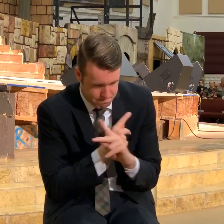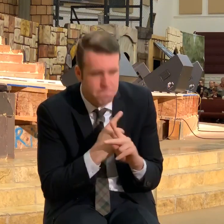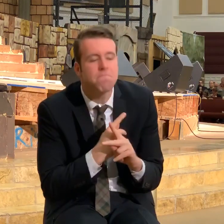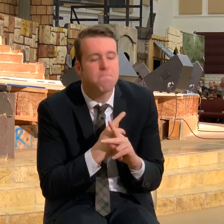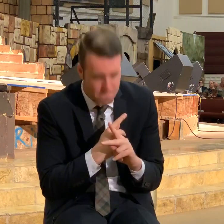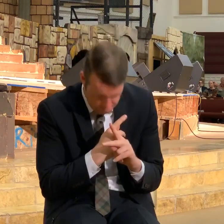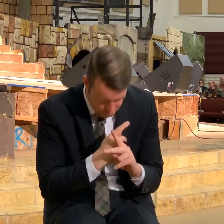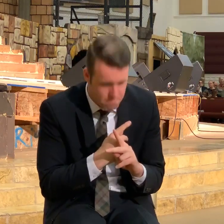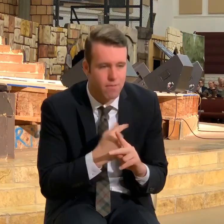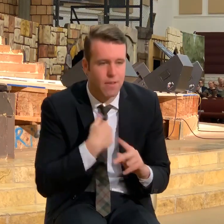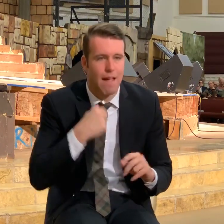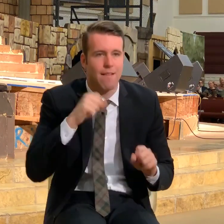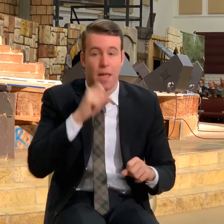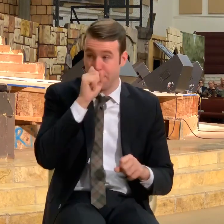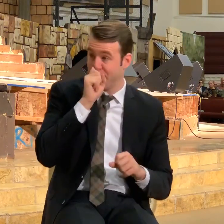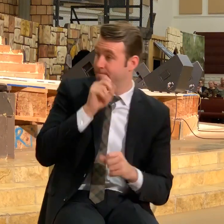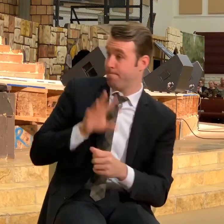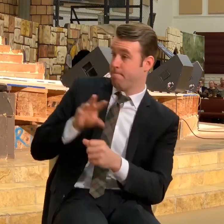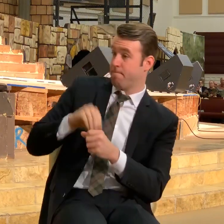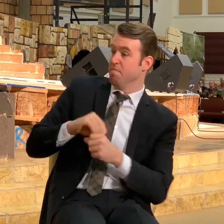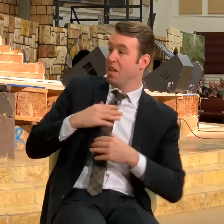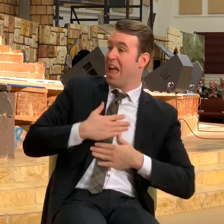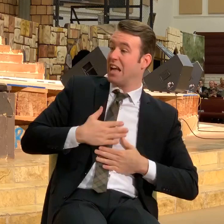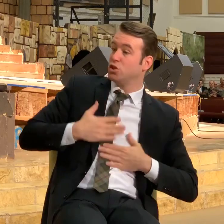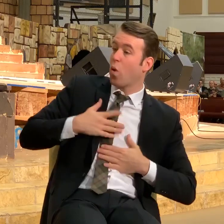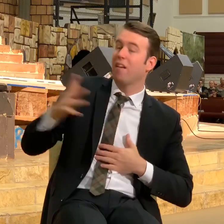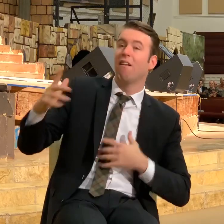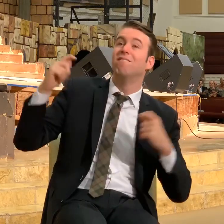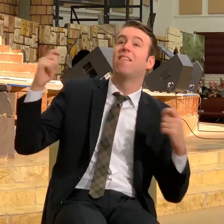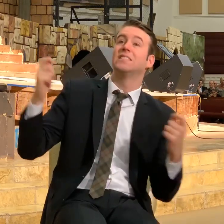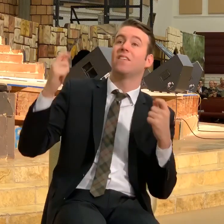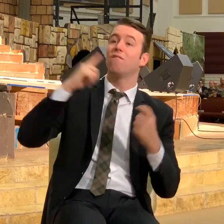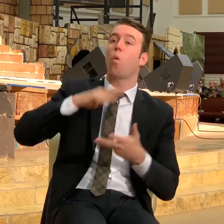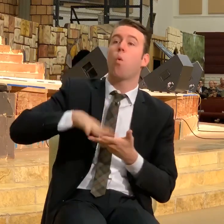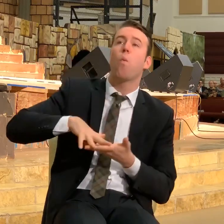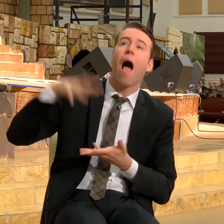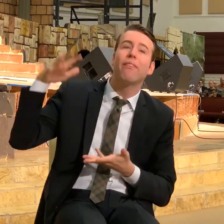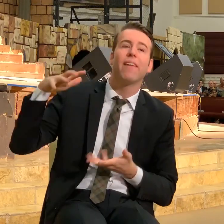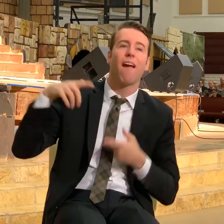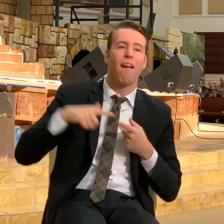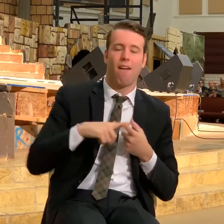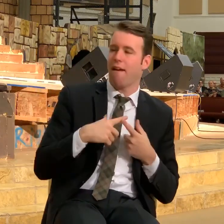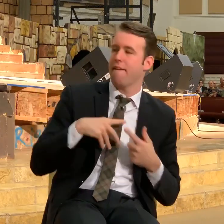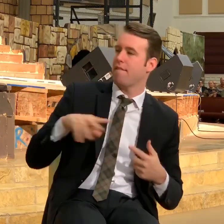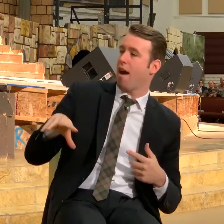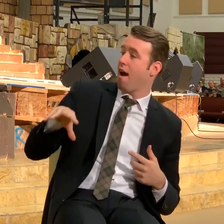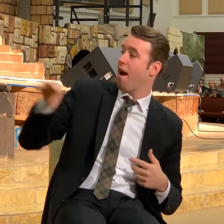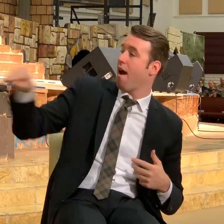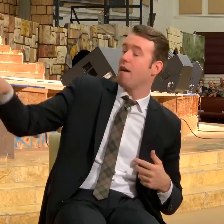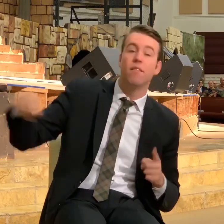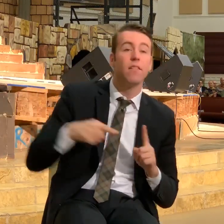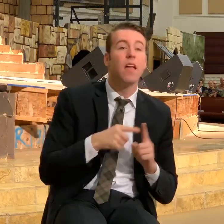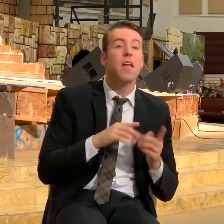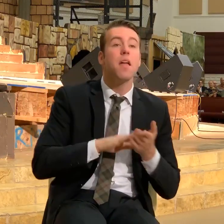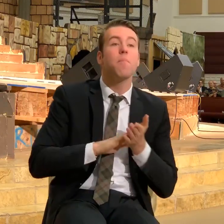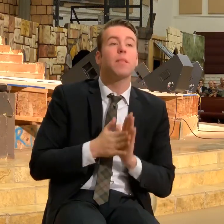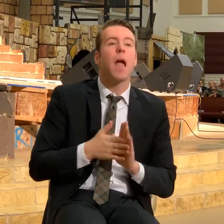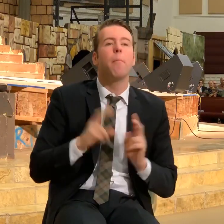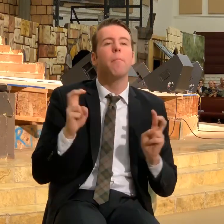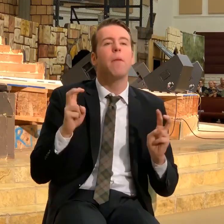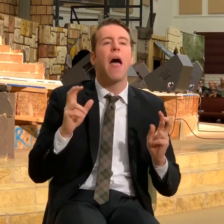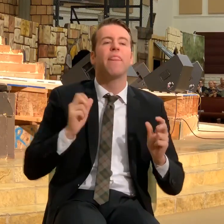could enjoy the festivities of the wealthy. And they would become like